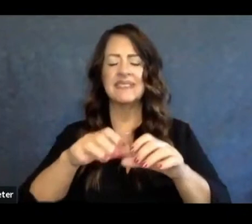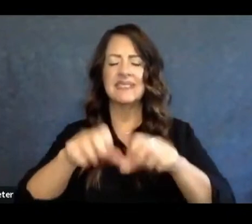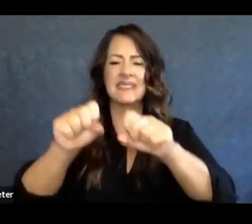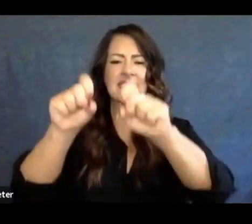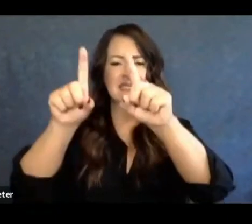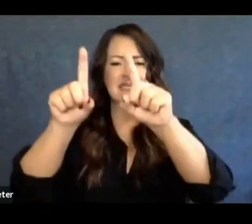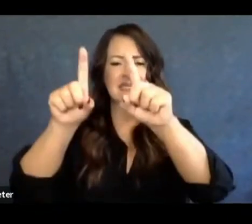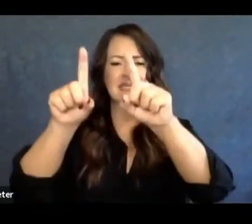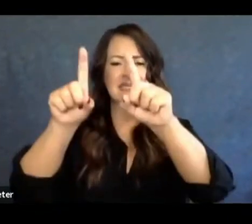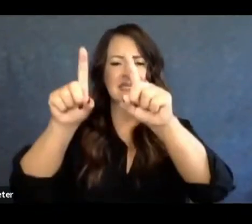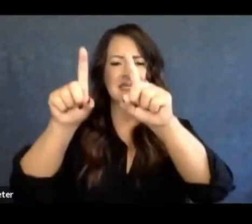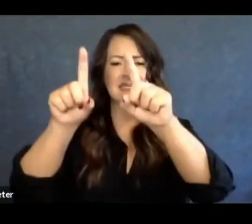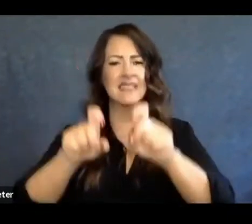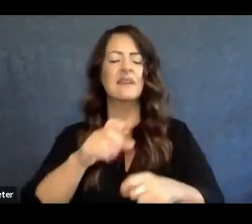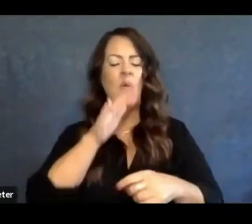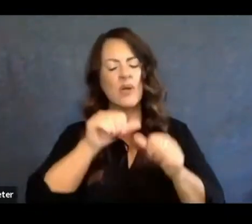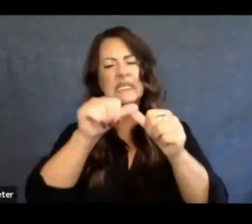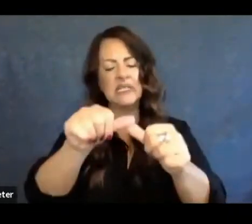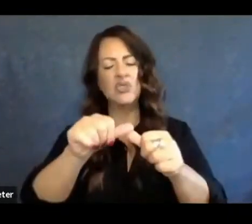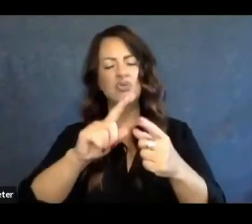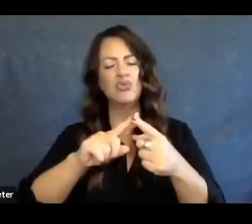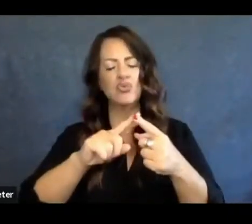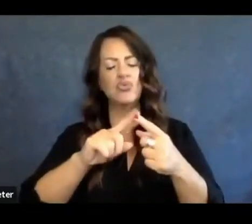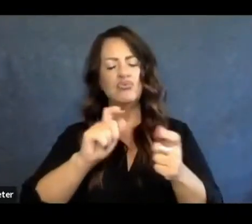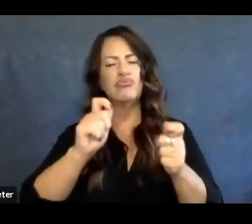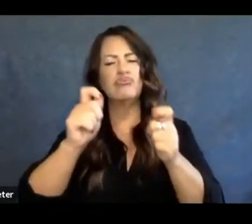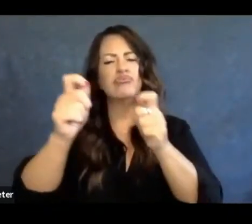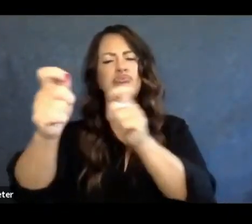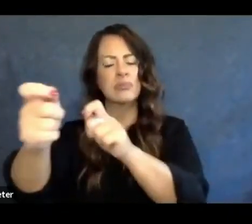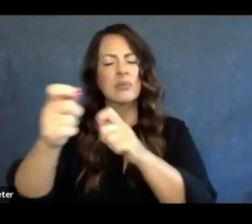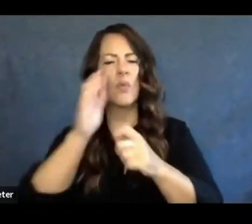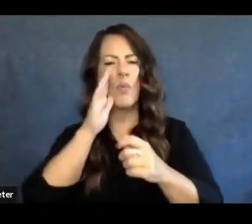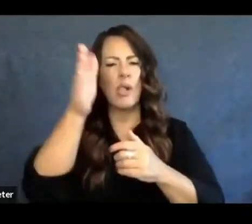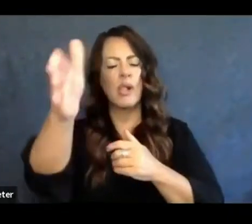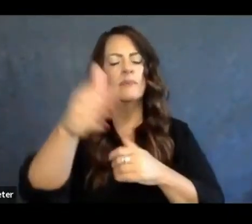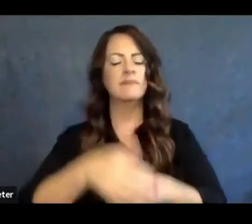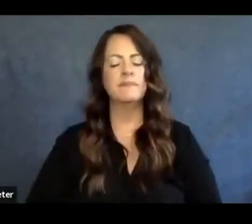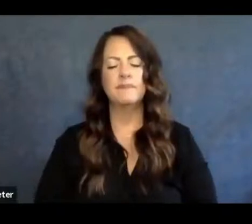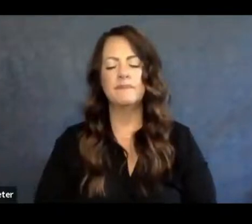evolve. Dustin Gardner, the San Francisco Chronicle.